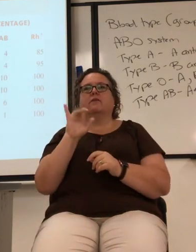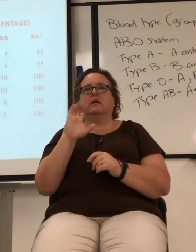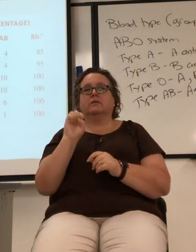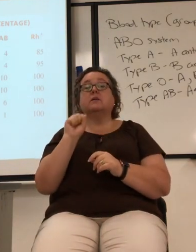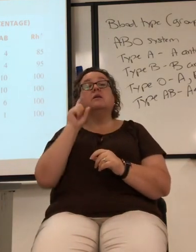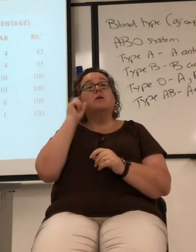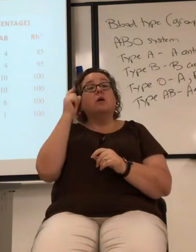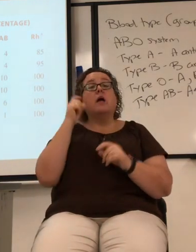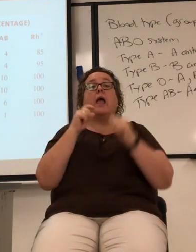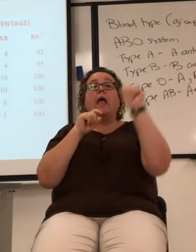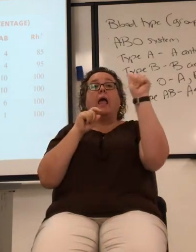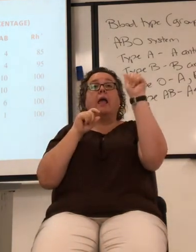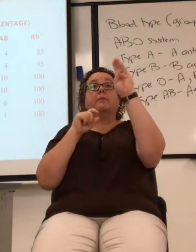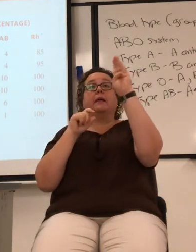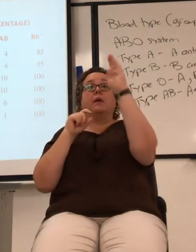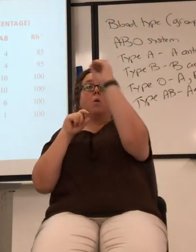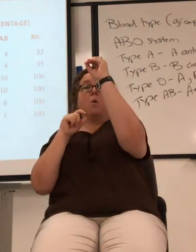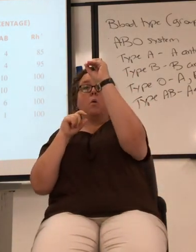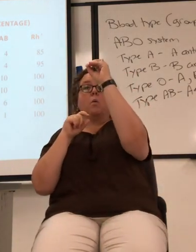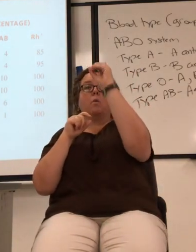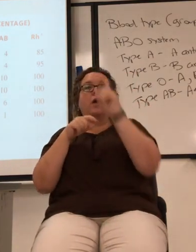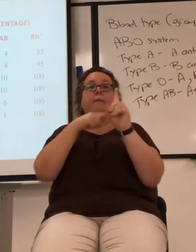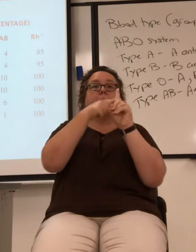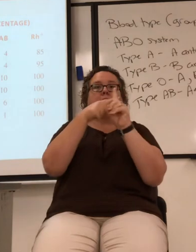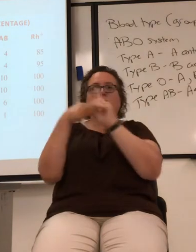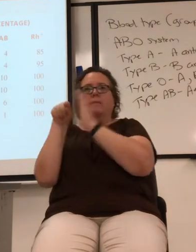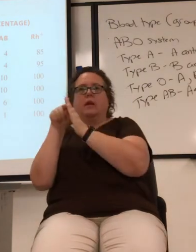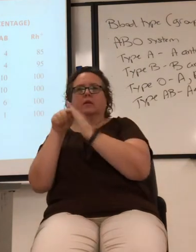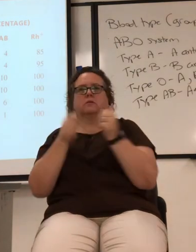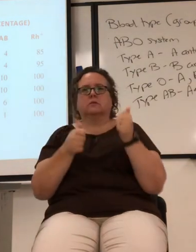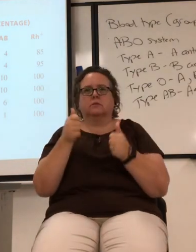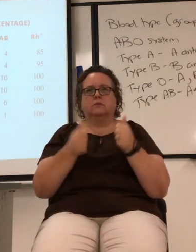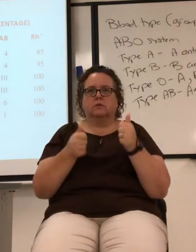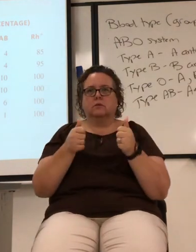system. Okay. So if you see a little plus,